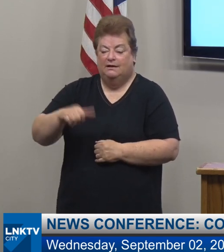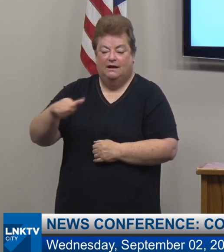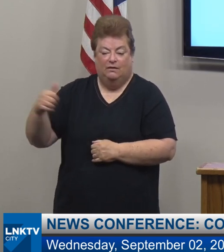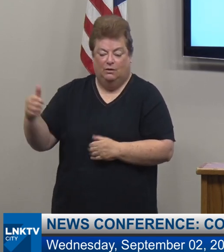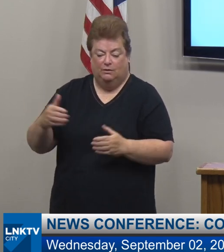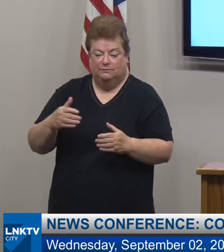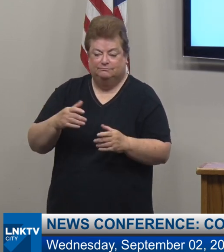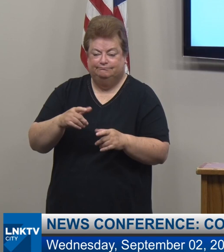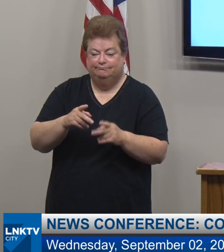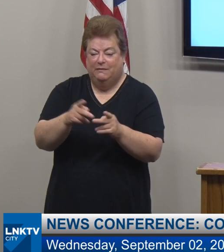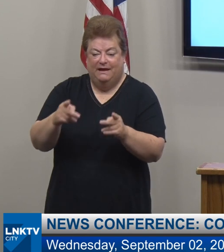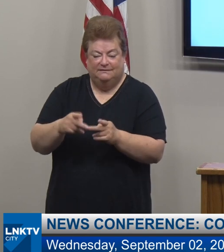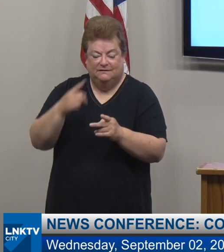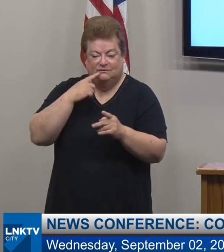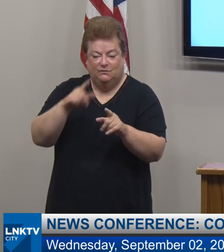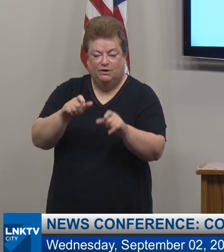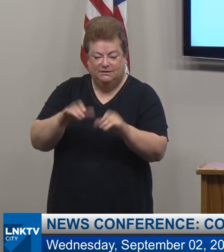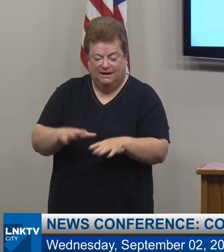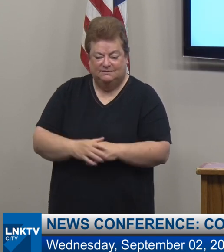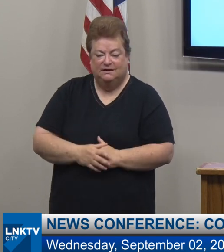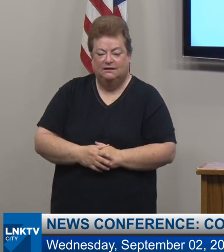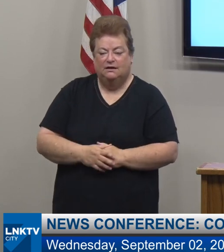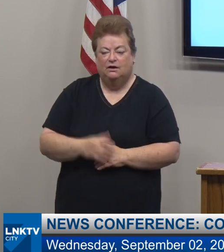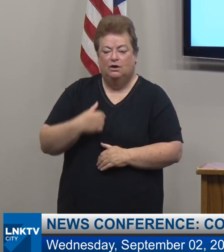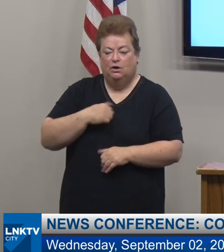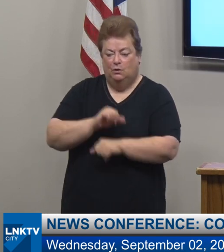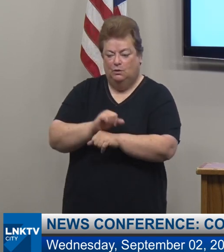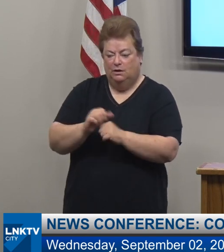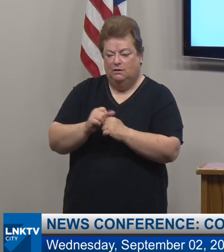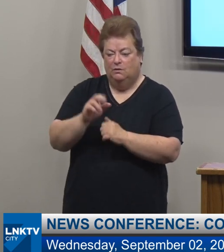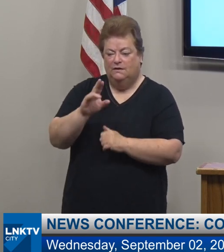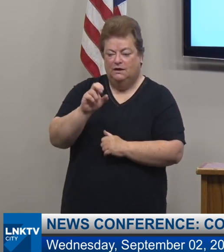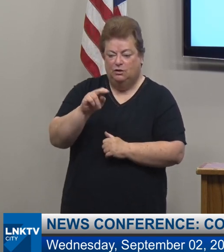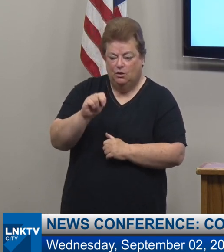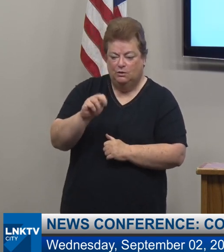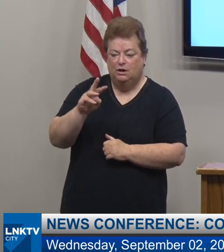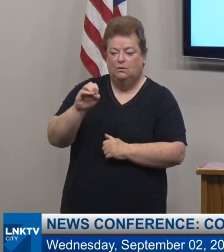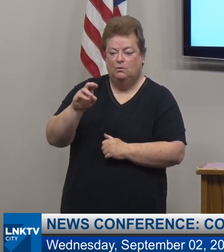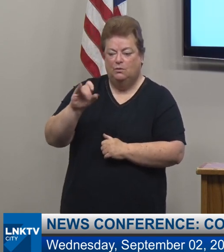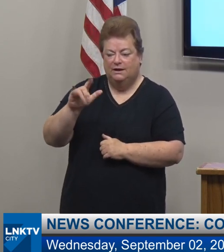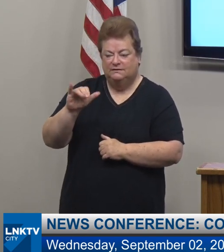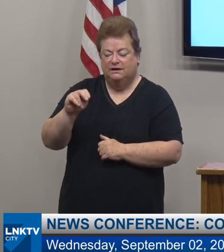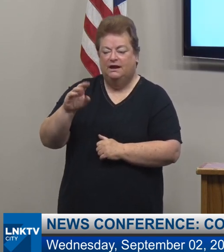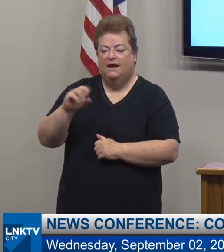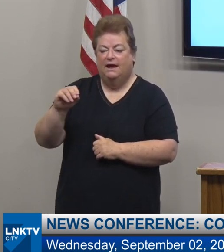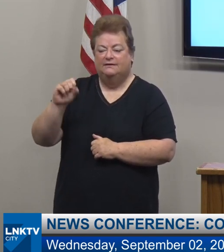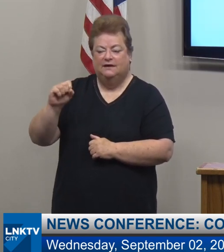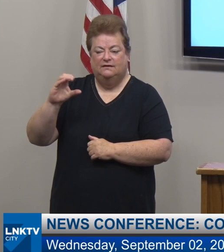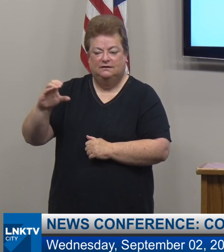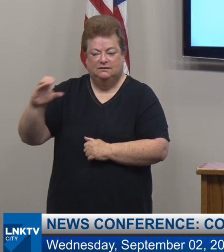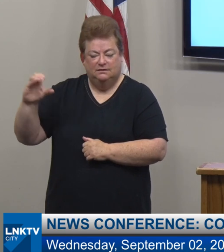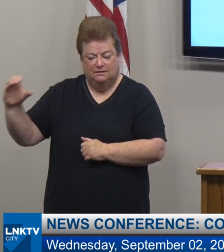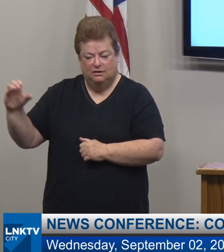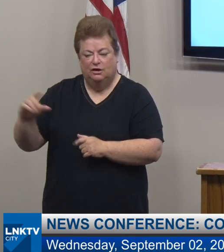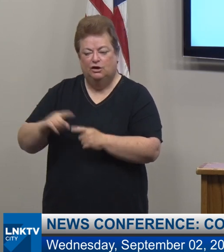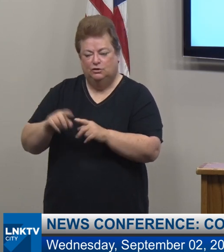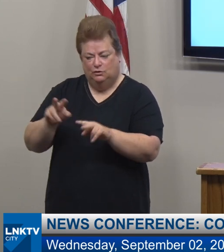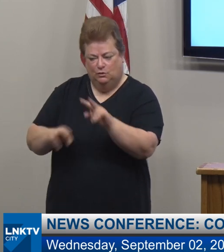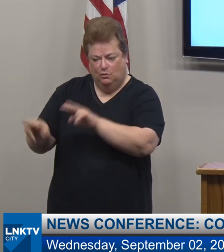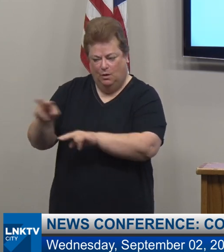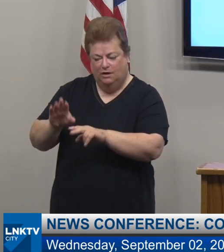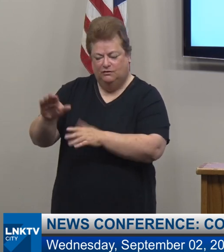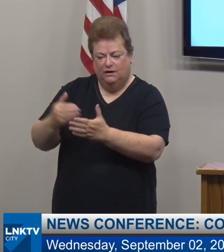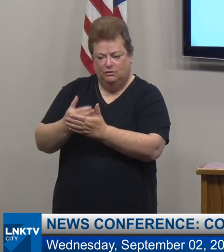facilities. We are also working with Union College, Wesleyan, and Southeast Community College to monitor new